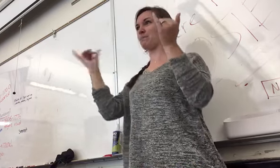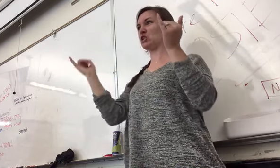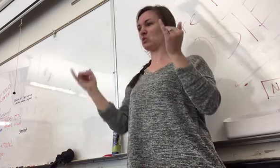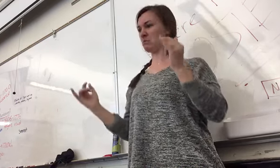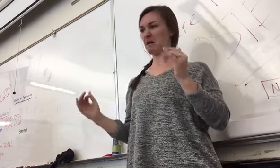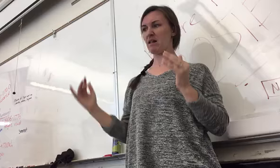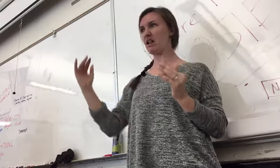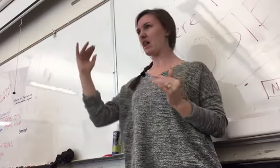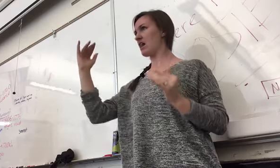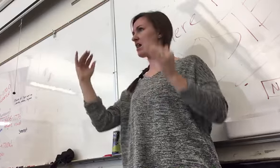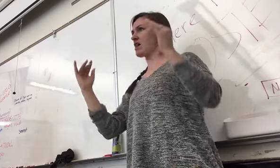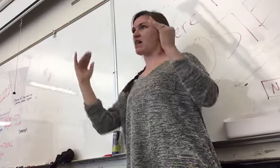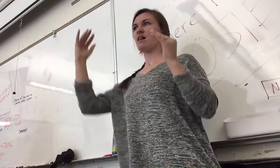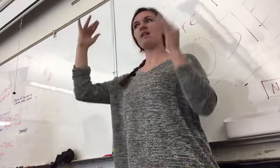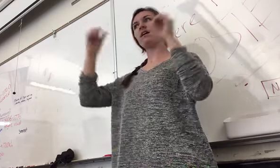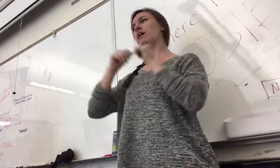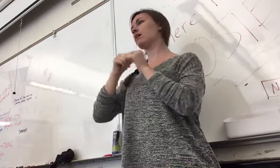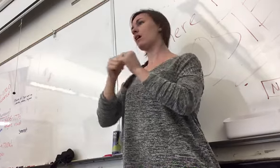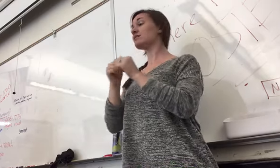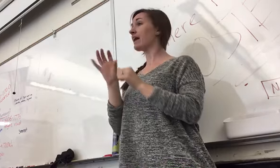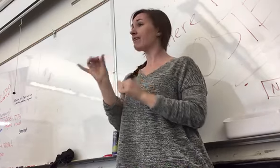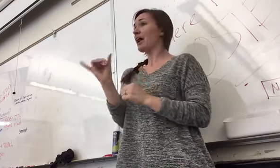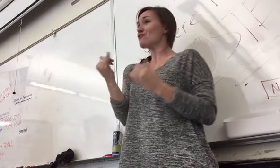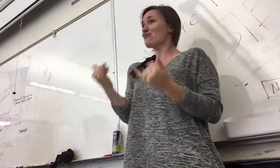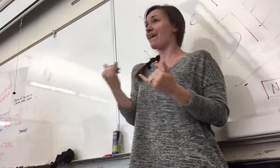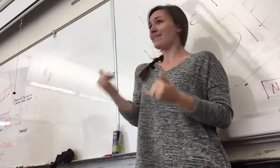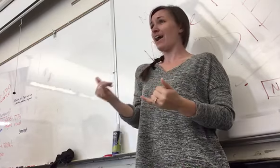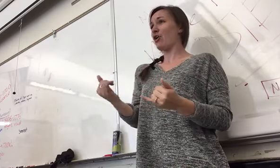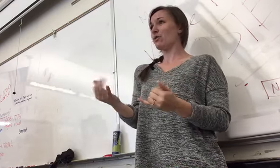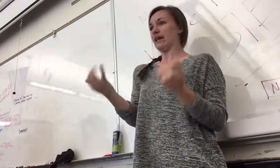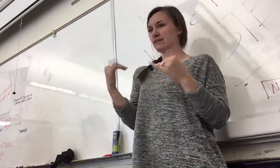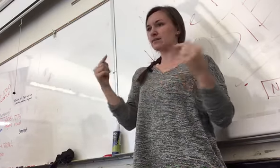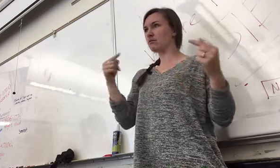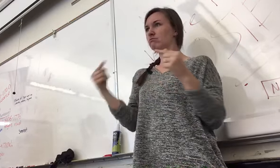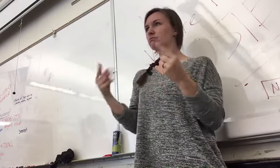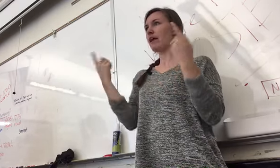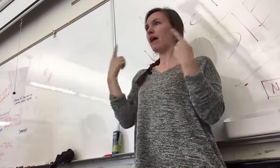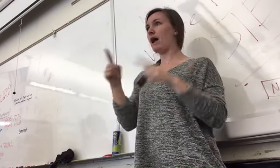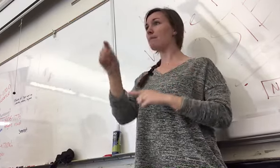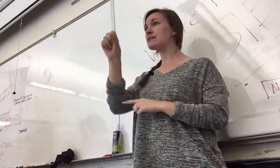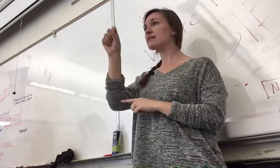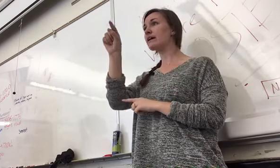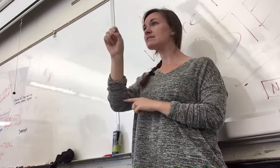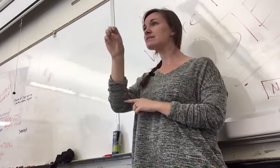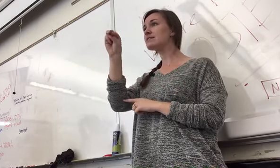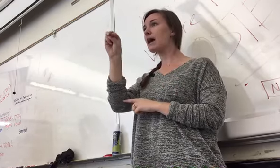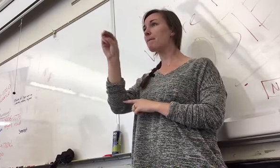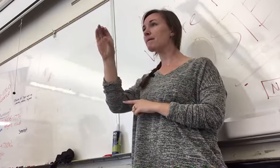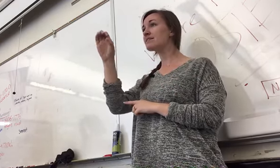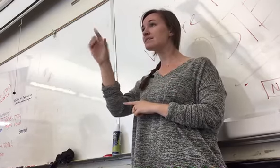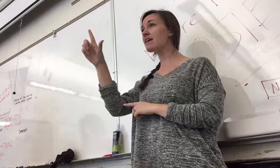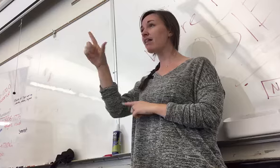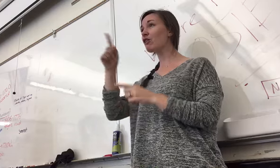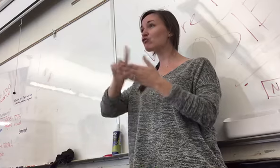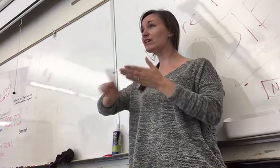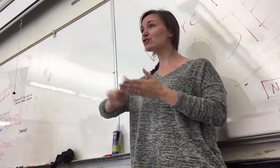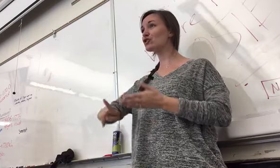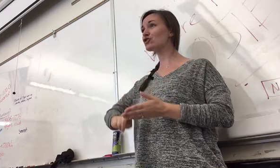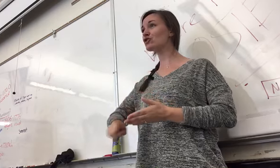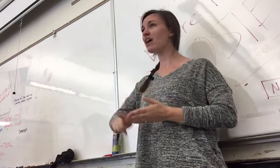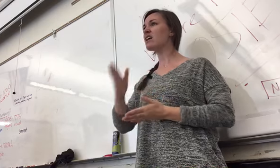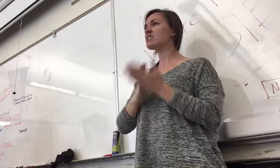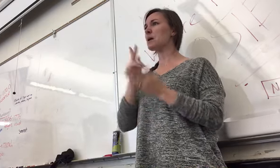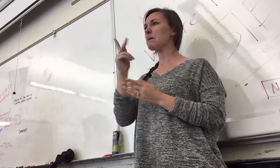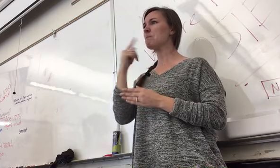cell research, or also going into cloning, when that rose up in the 2000s, so did religion, saying this is